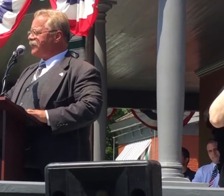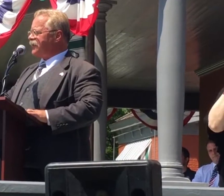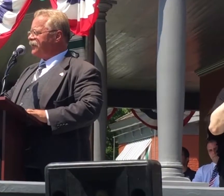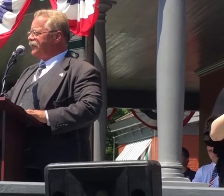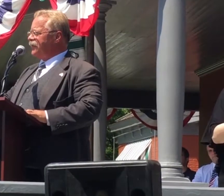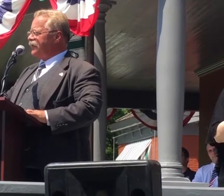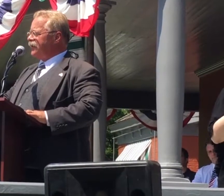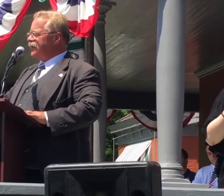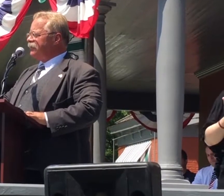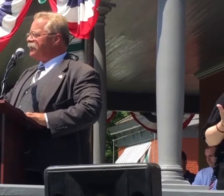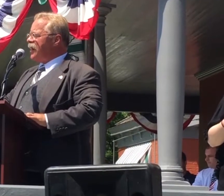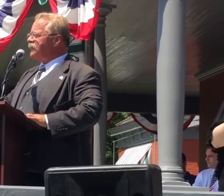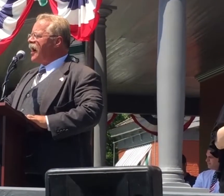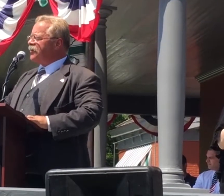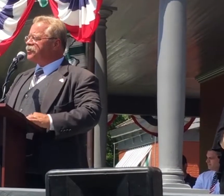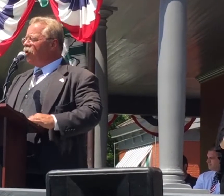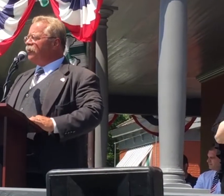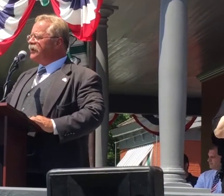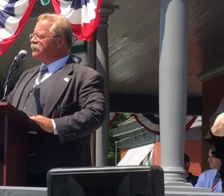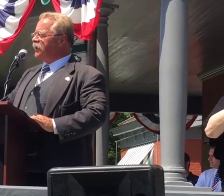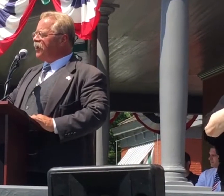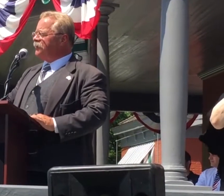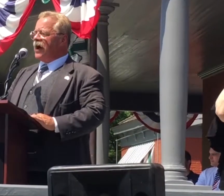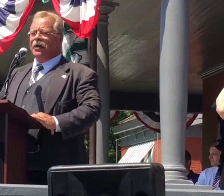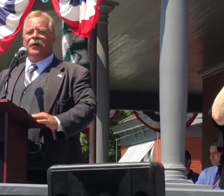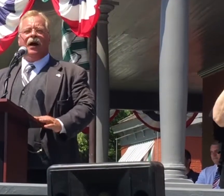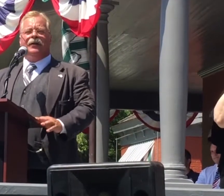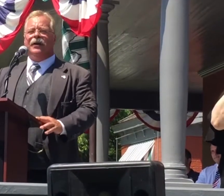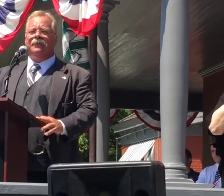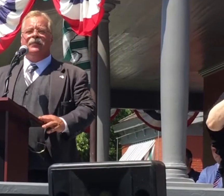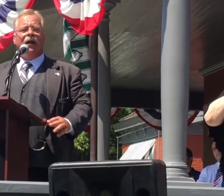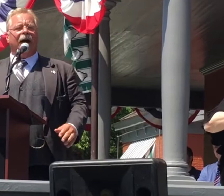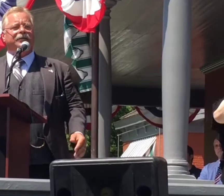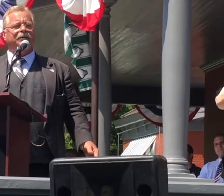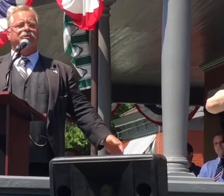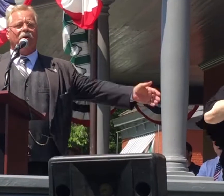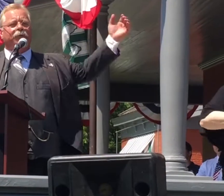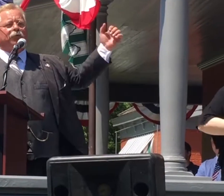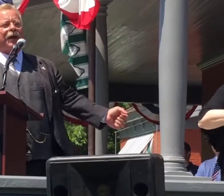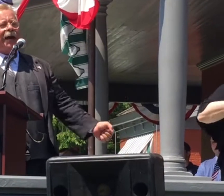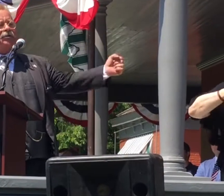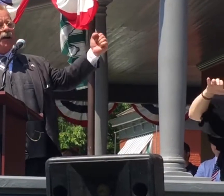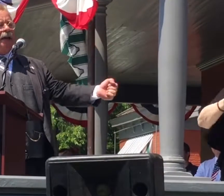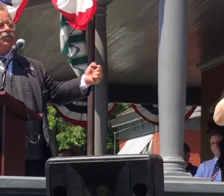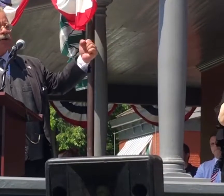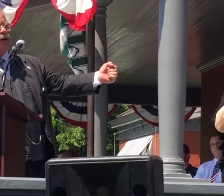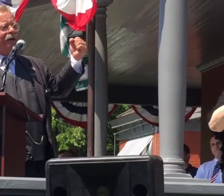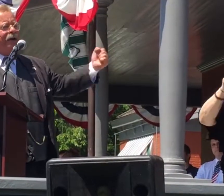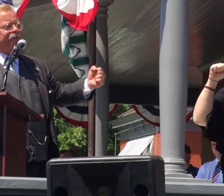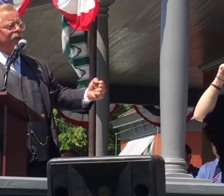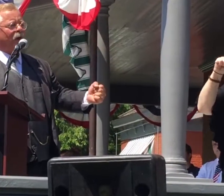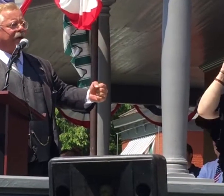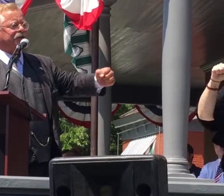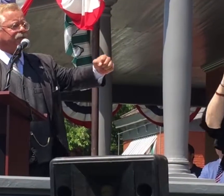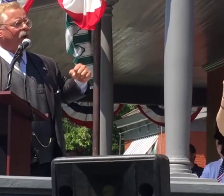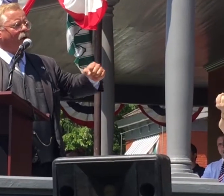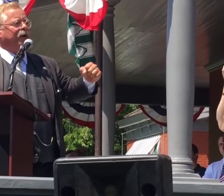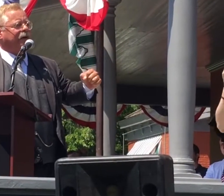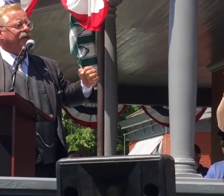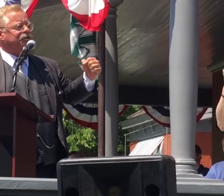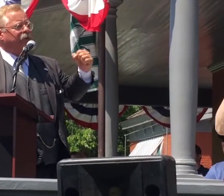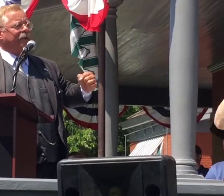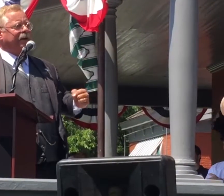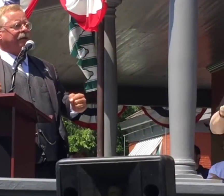nearly died of asthma. But my father told me to build my body, and I did so through calisthenics and